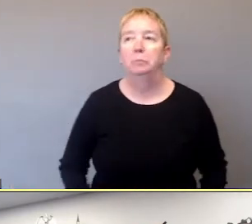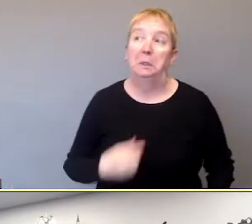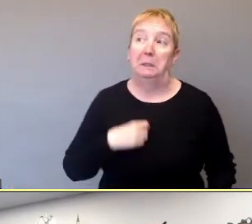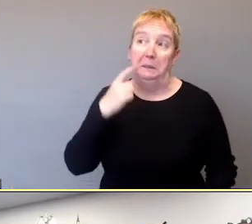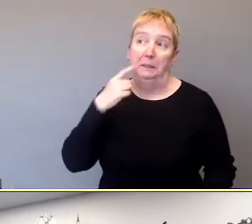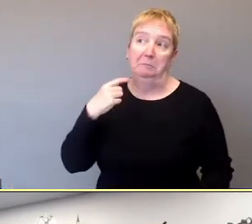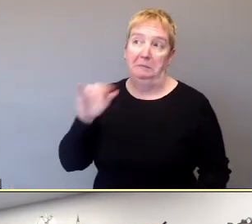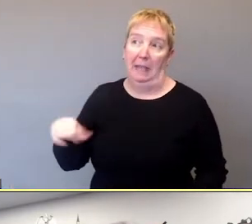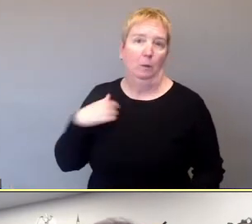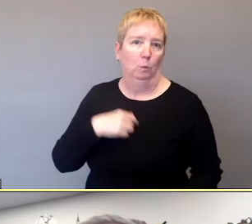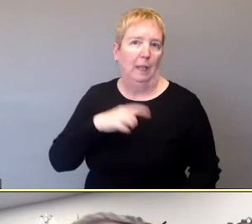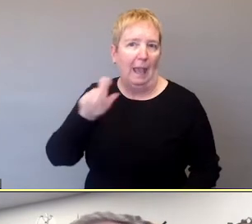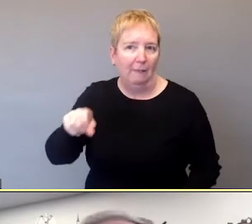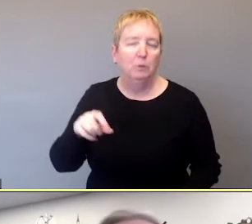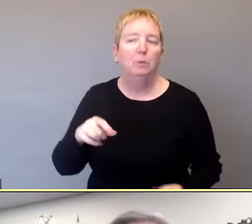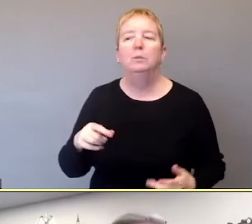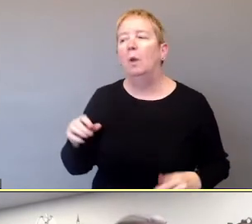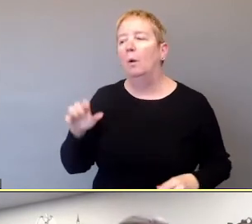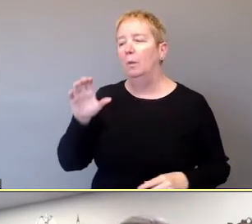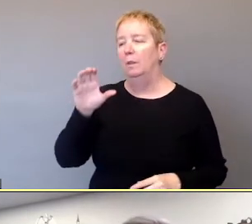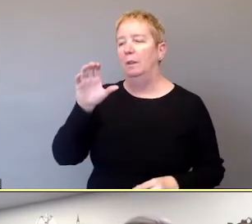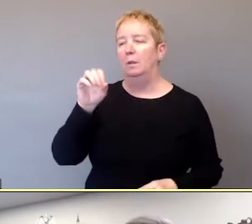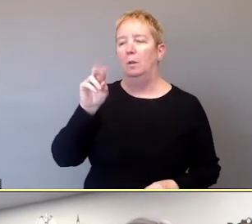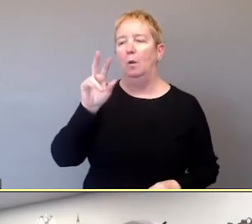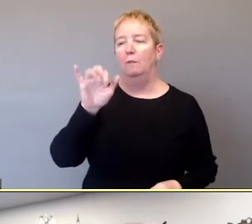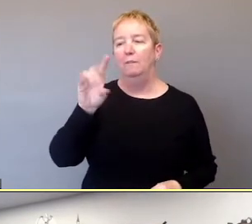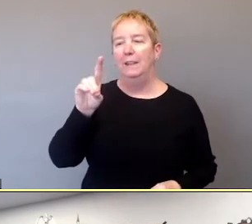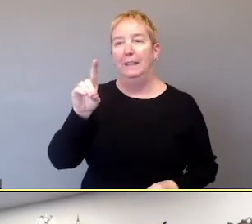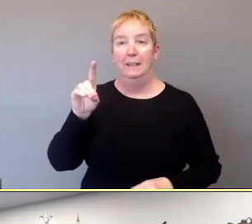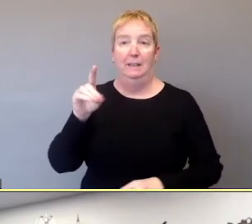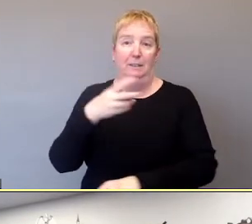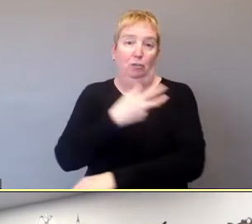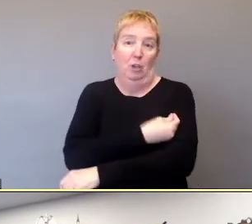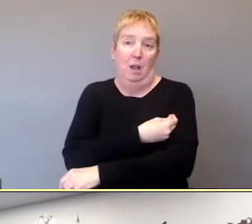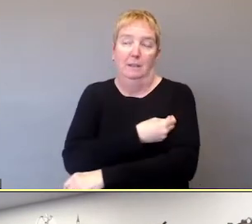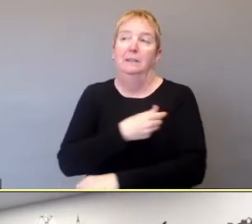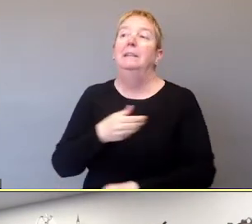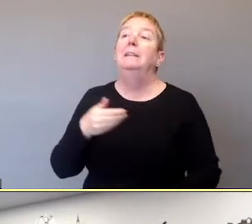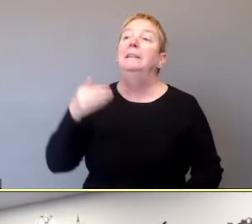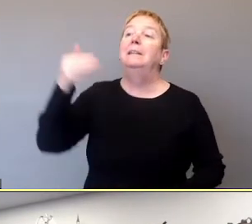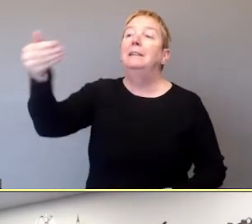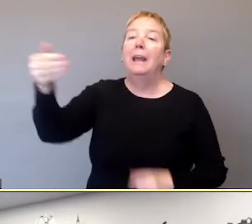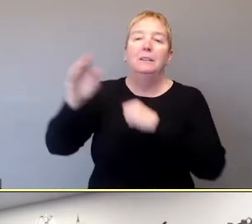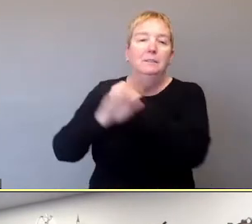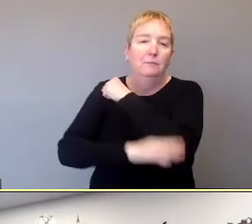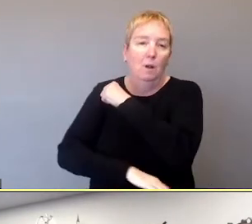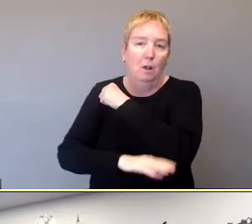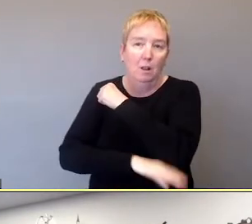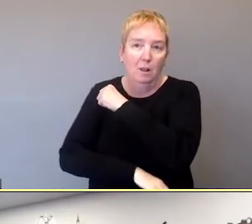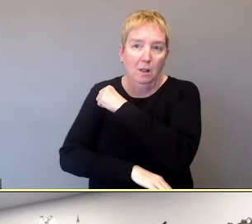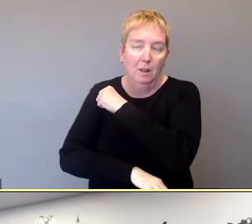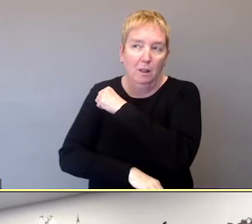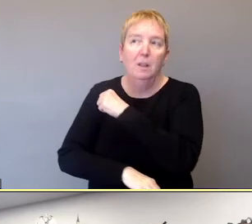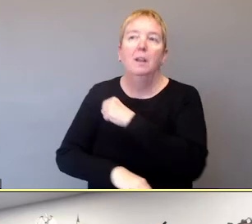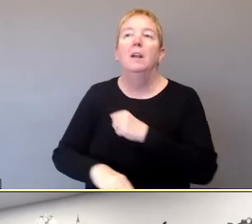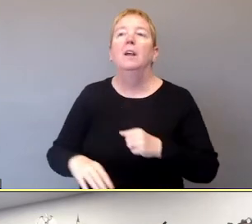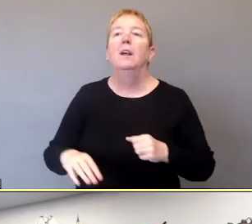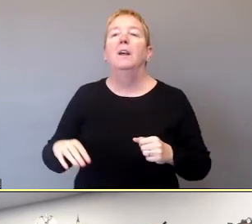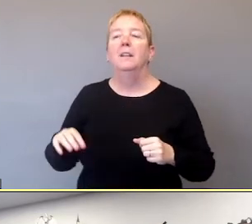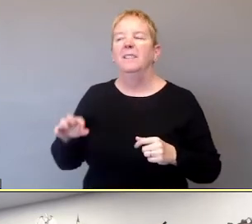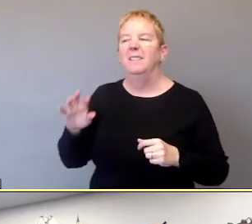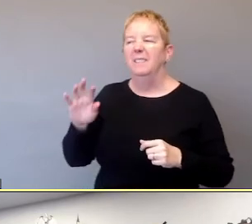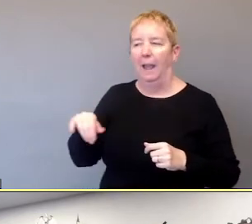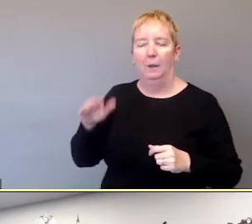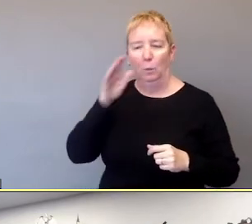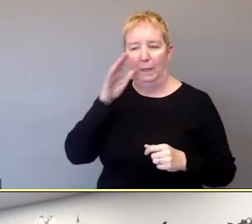the COVID booster that we get in the fall is aimed at those newly emerging variants that are more